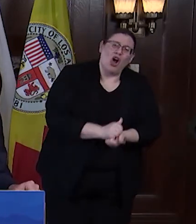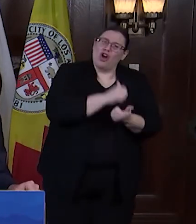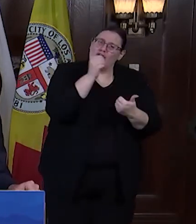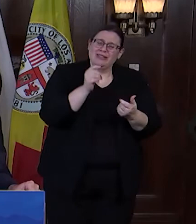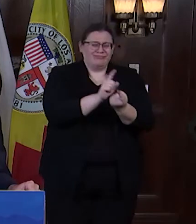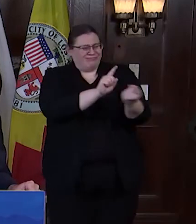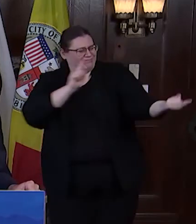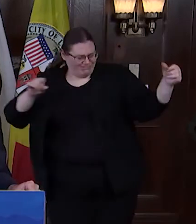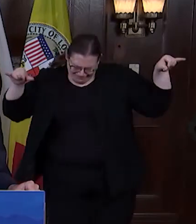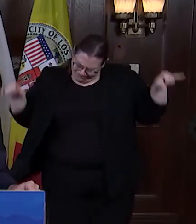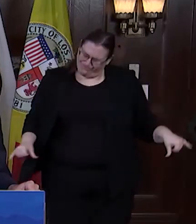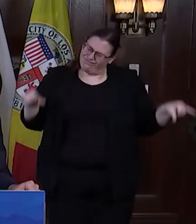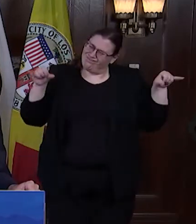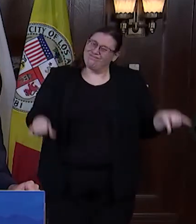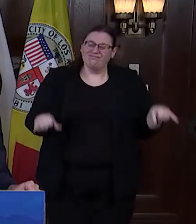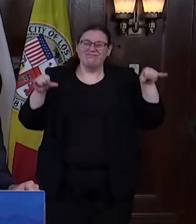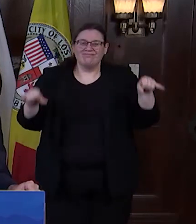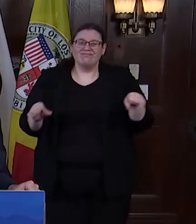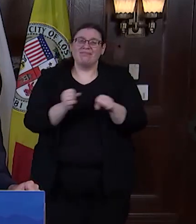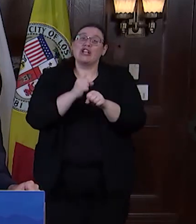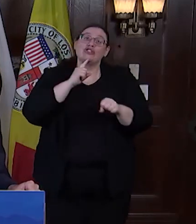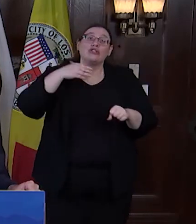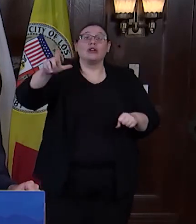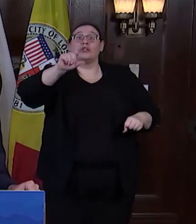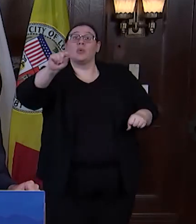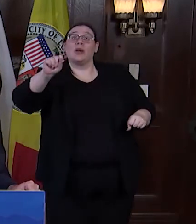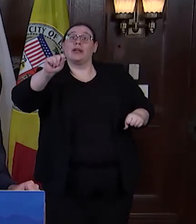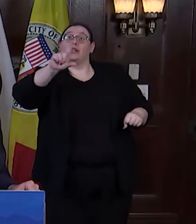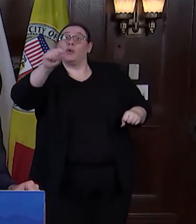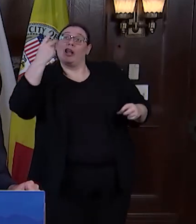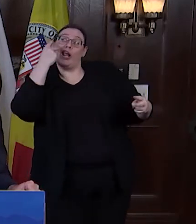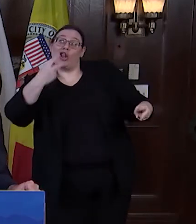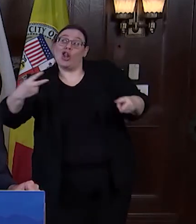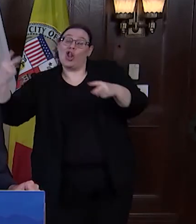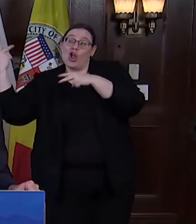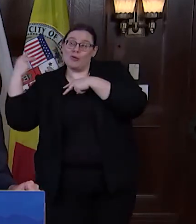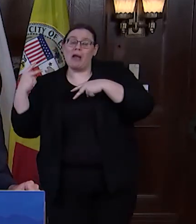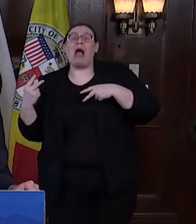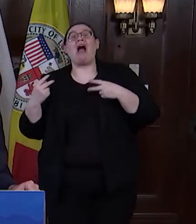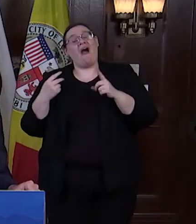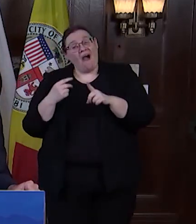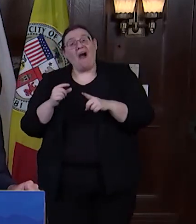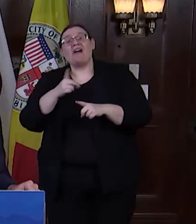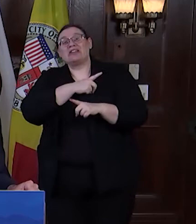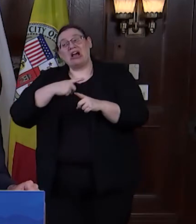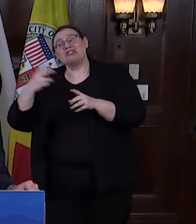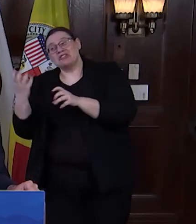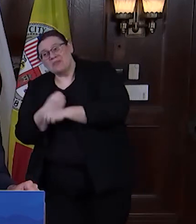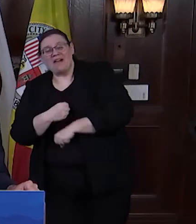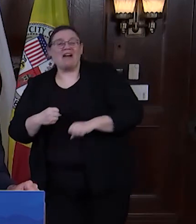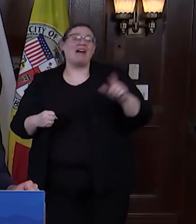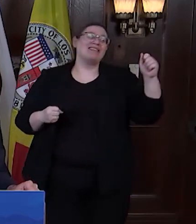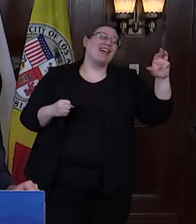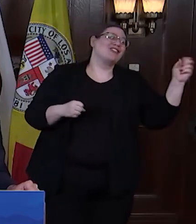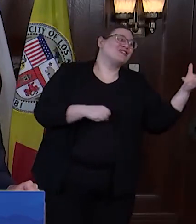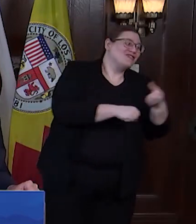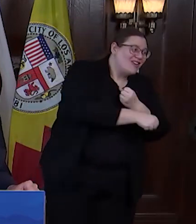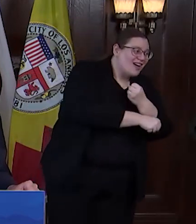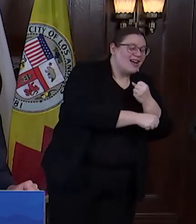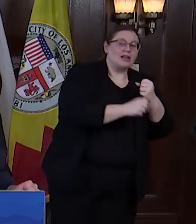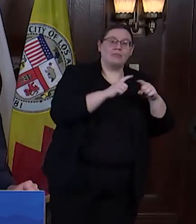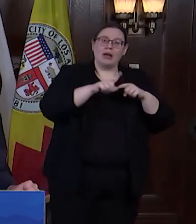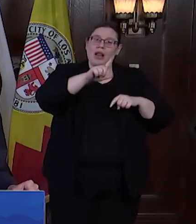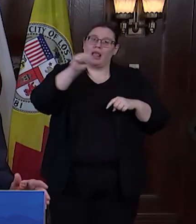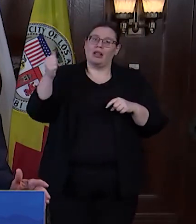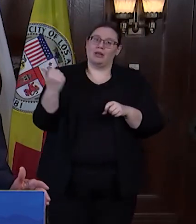that distance. Make sure that we look back in 2020 and say, not just did the Lakers and the Dodgers rise up and win, but Los Angeles did